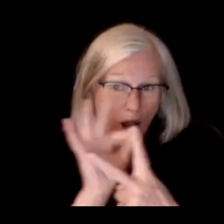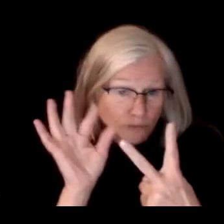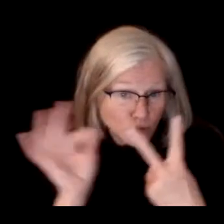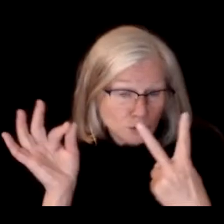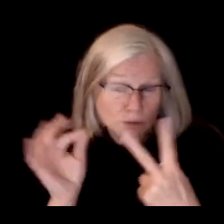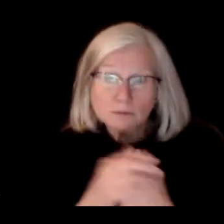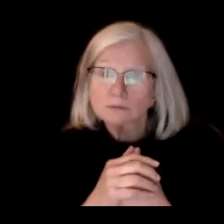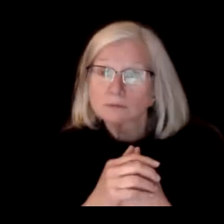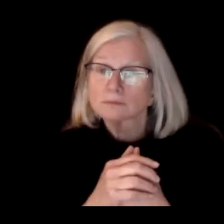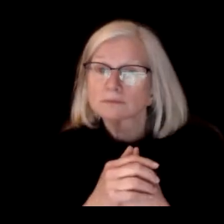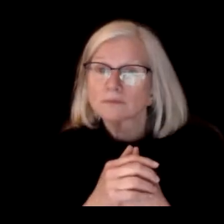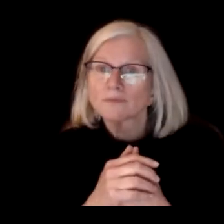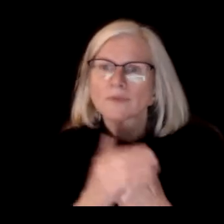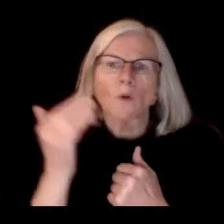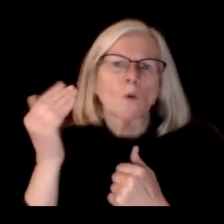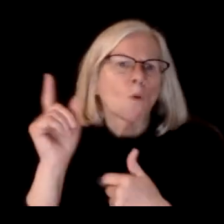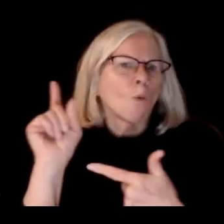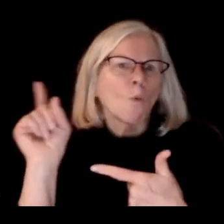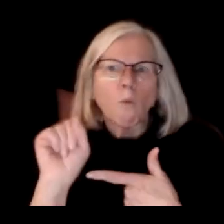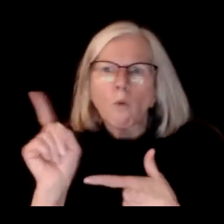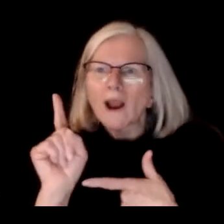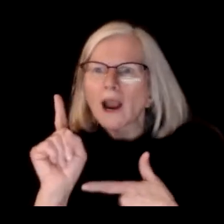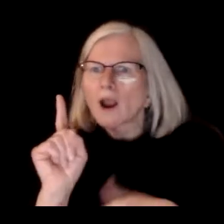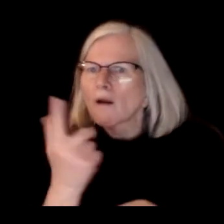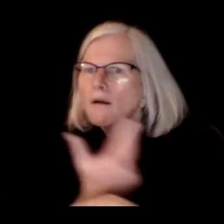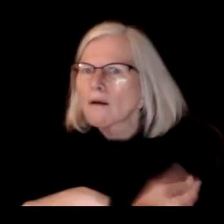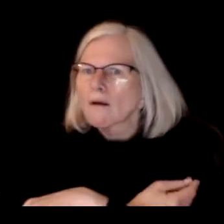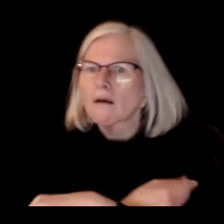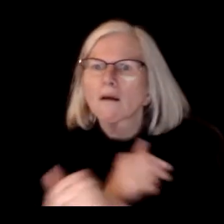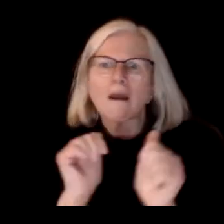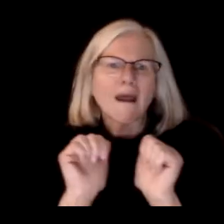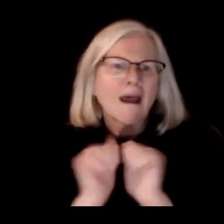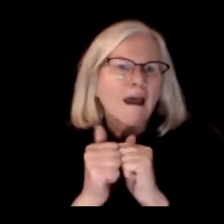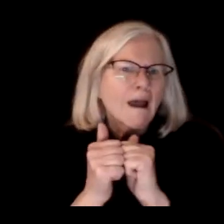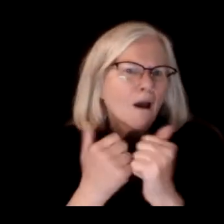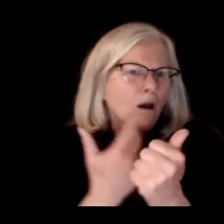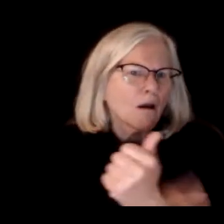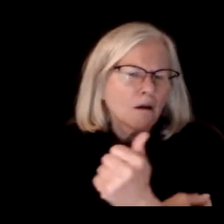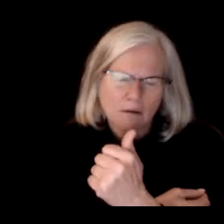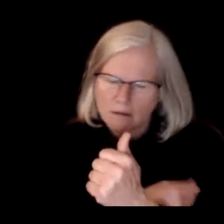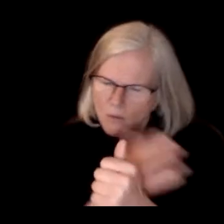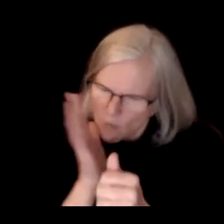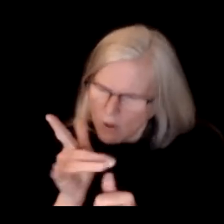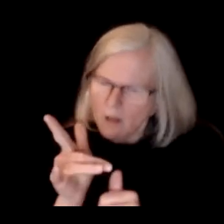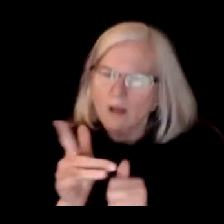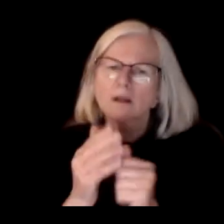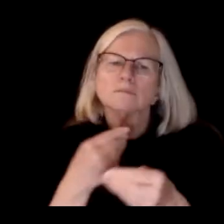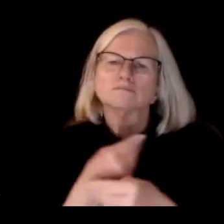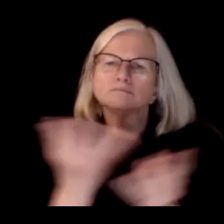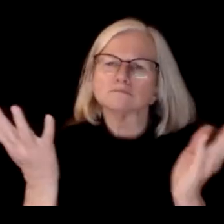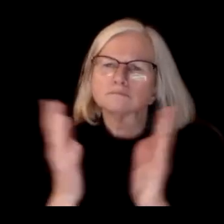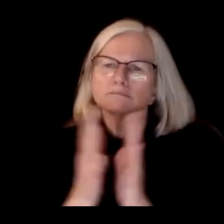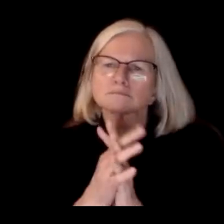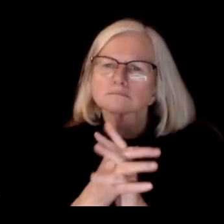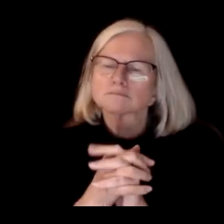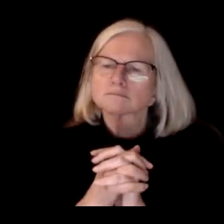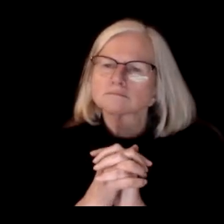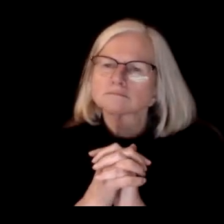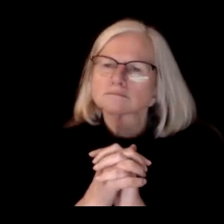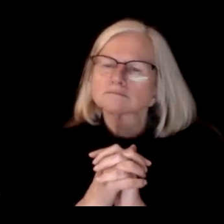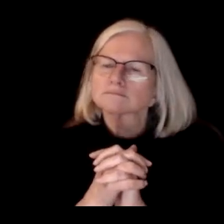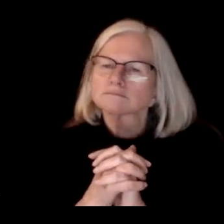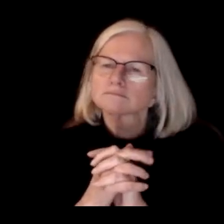how to get vaccine. Minnesotans can continue to find more vaccine information on the state's